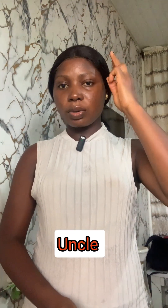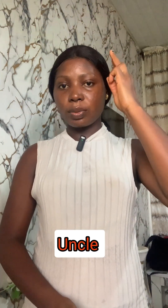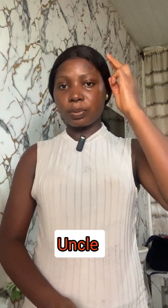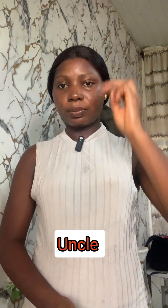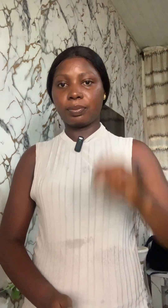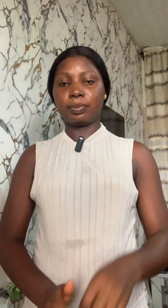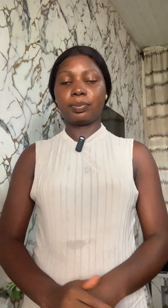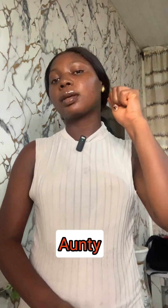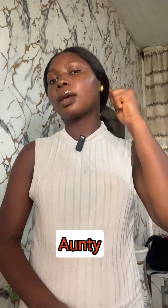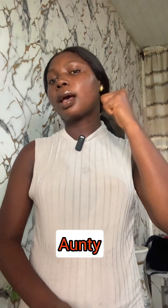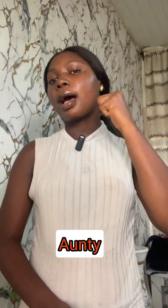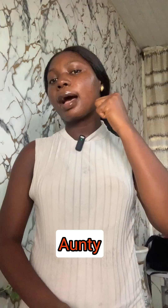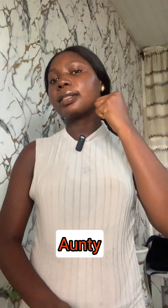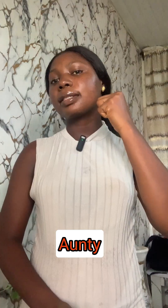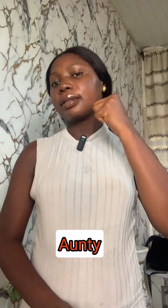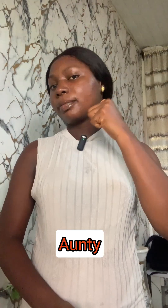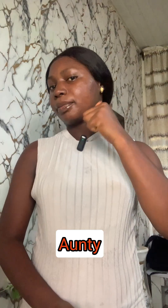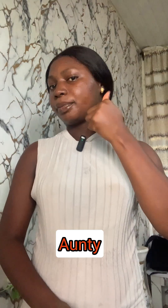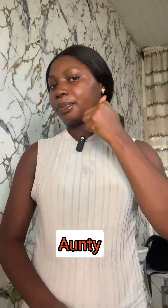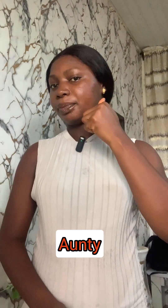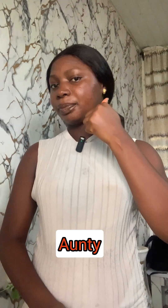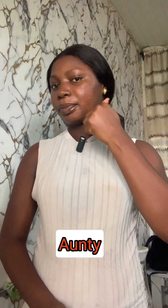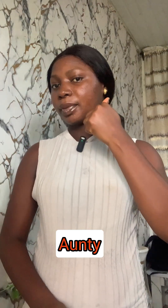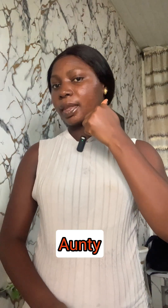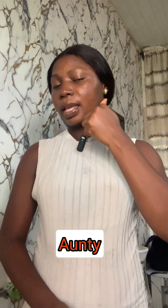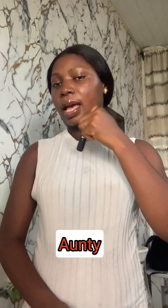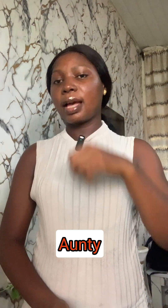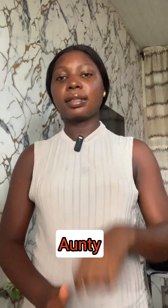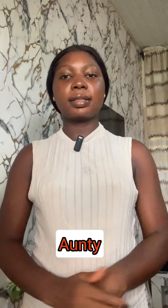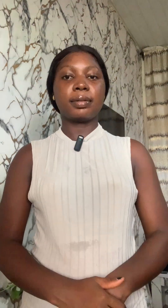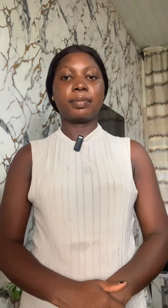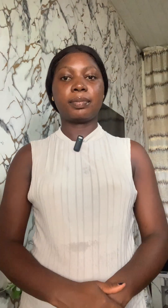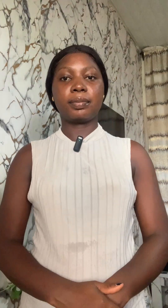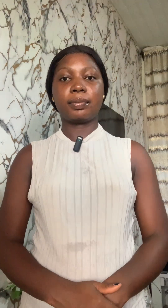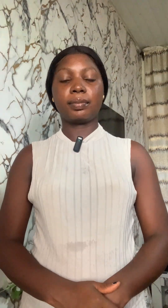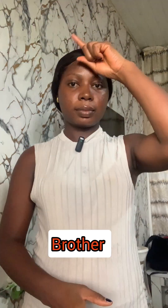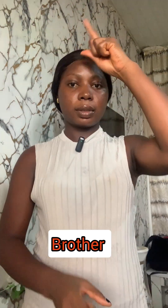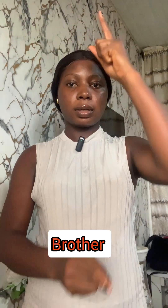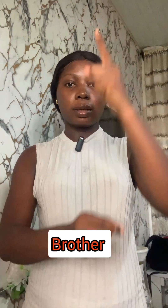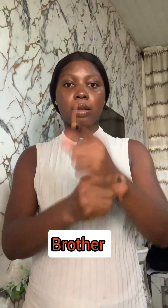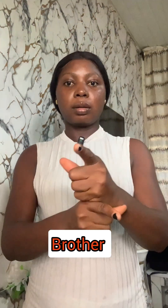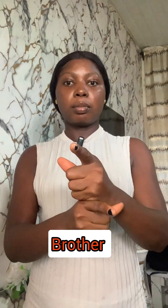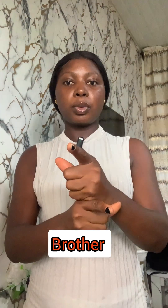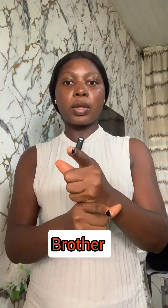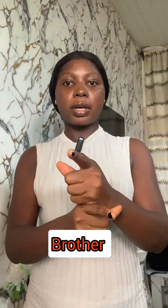Uncle. Auntie. Auntie. Brother.